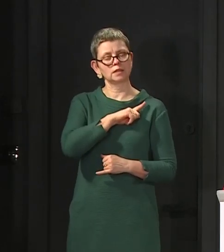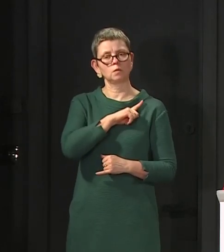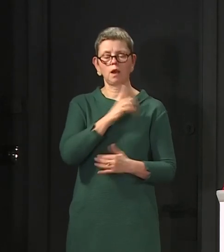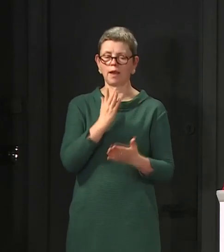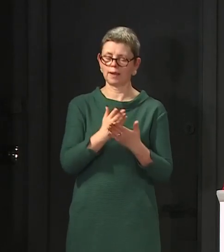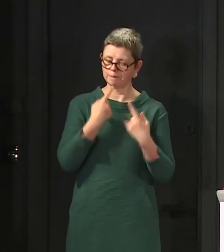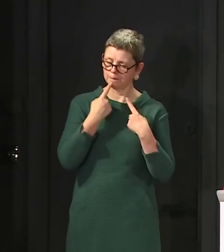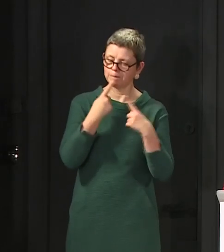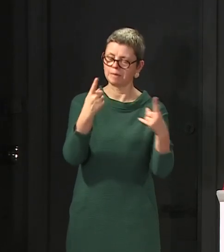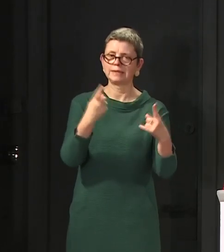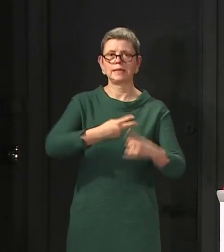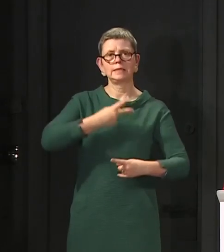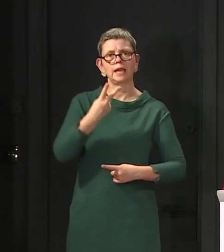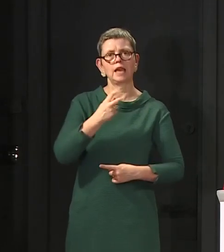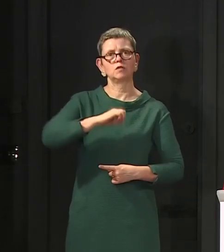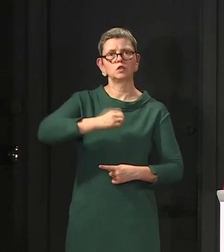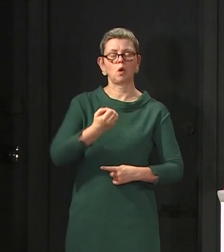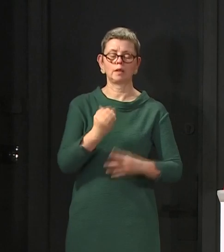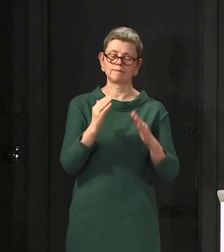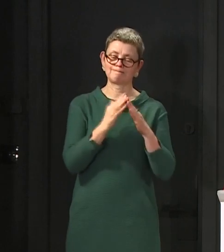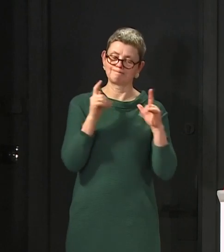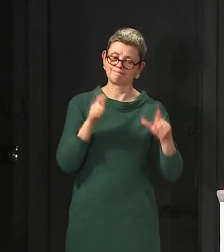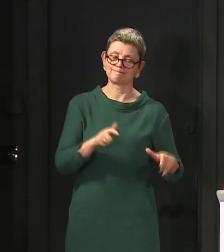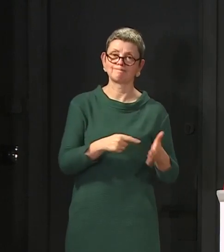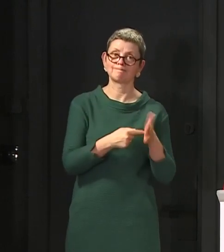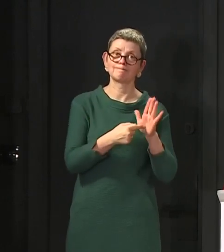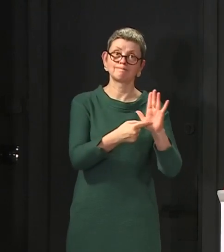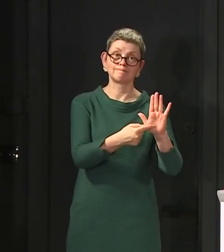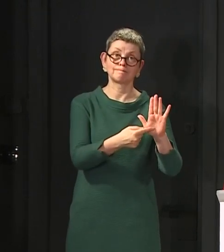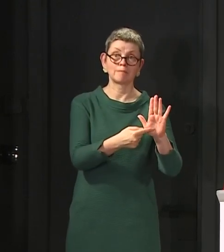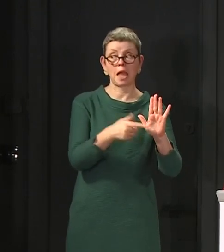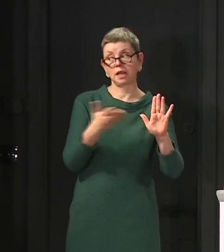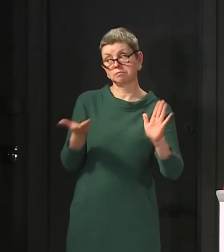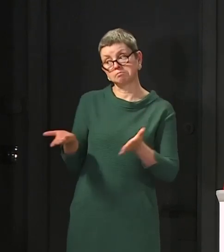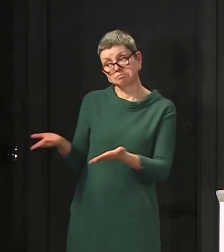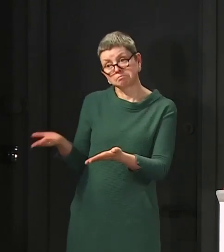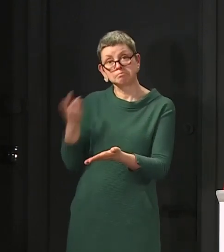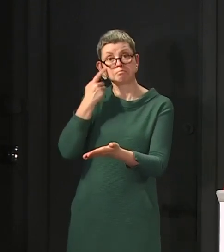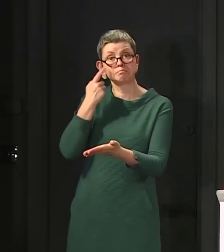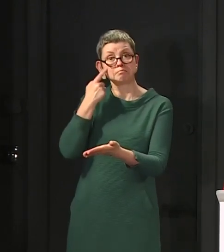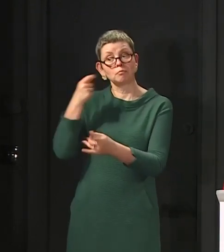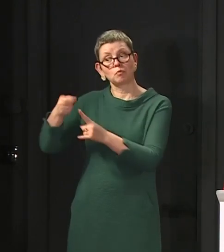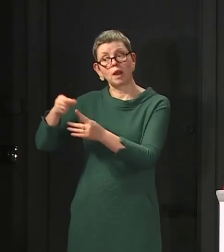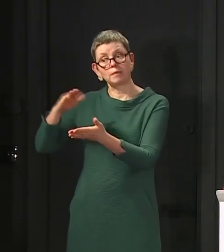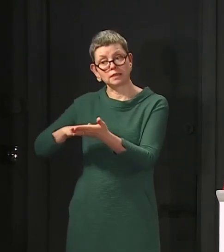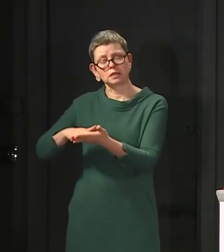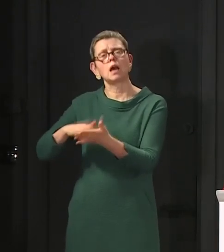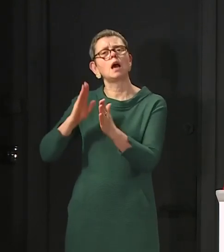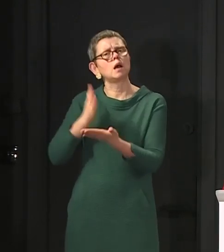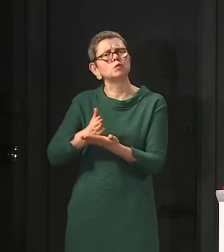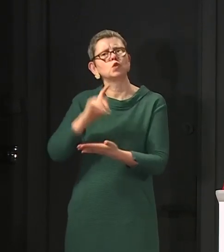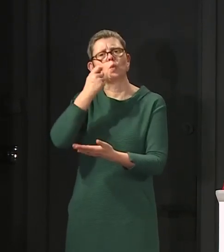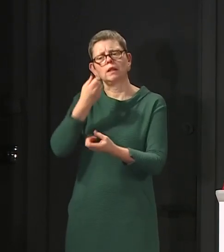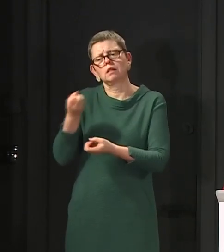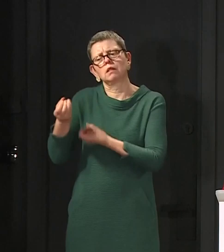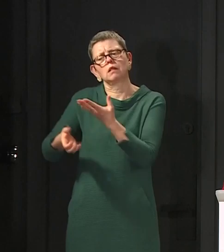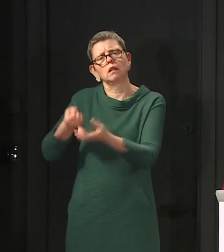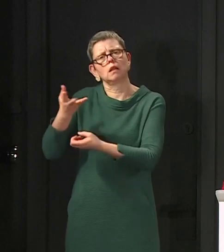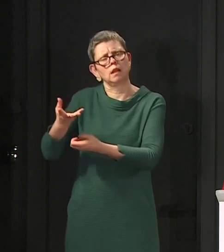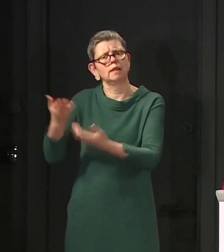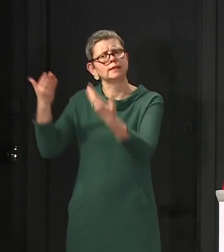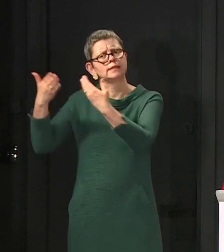is the right one, and I'm afraid I'm going to have to leave it to the Prime Minister to, as I'm sure he will set out later on,